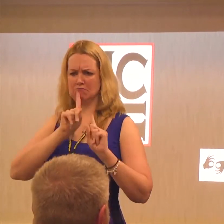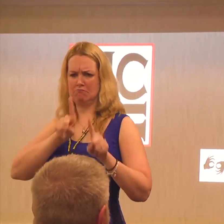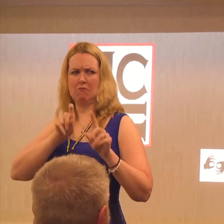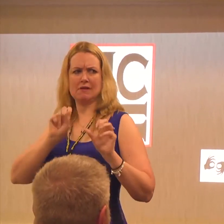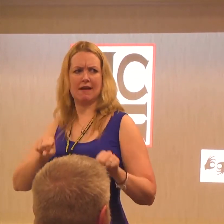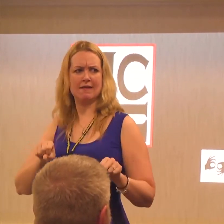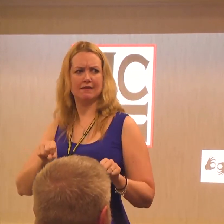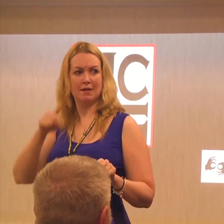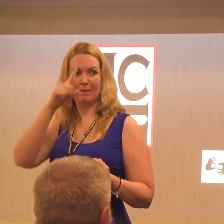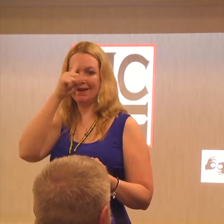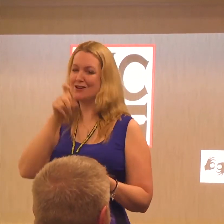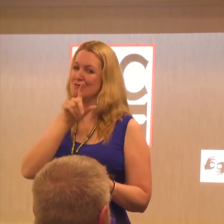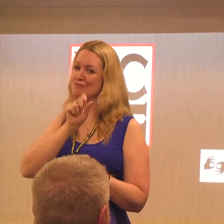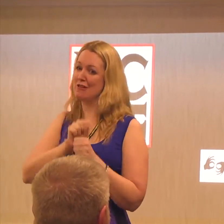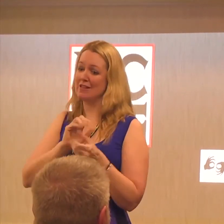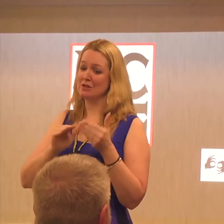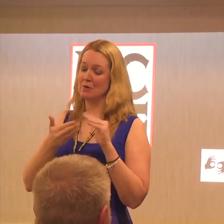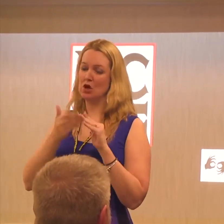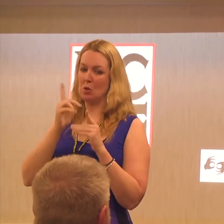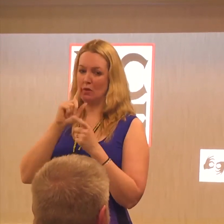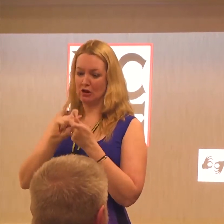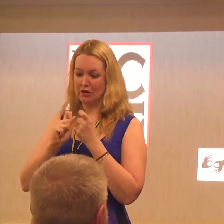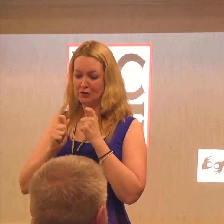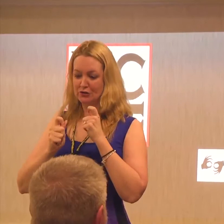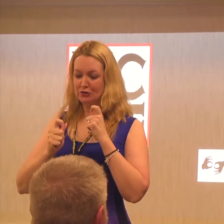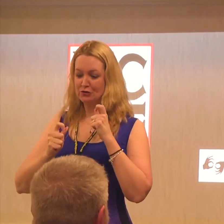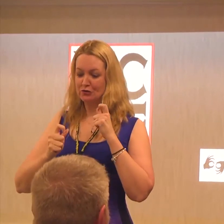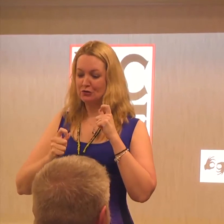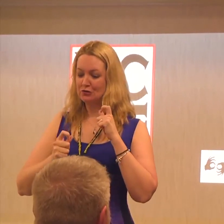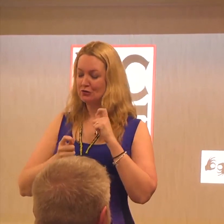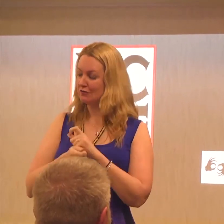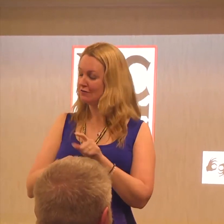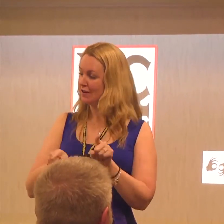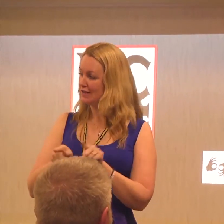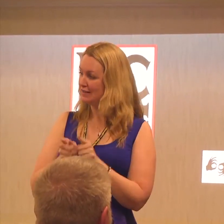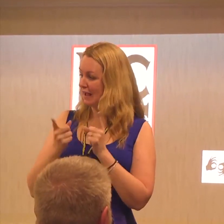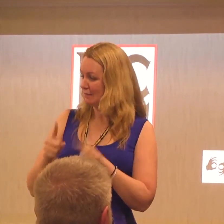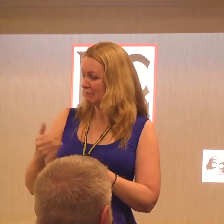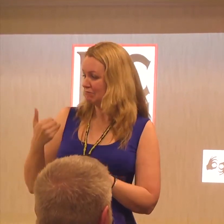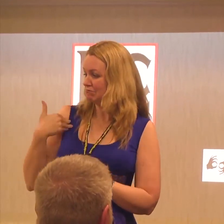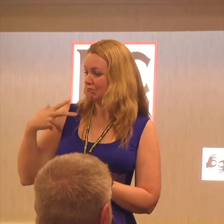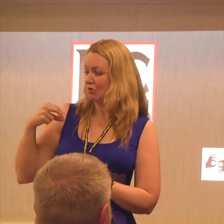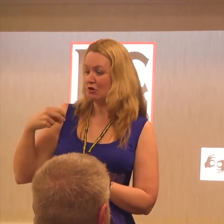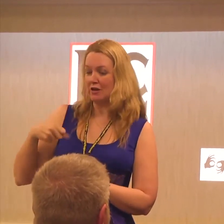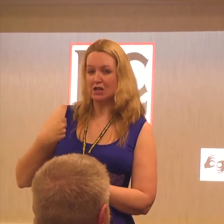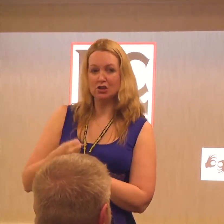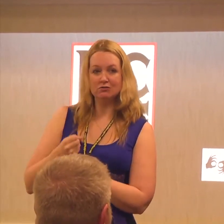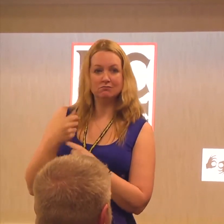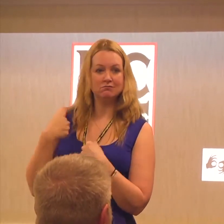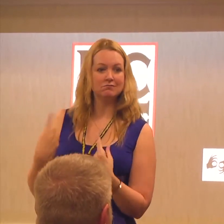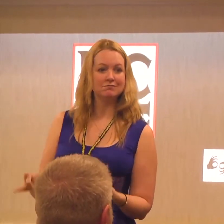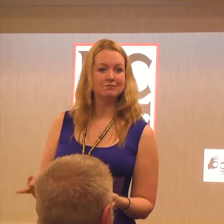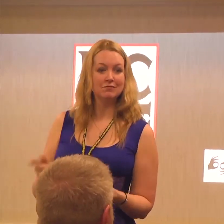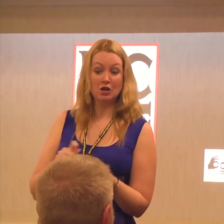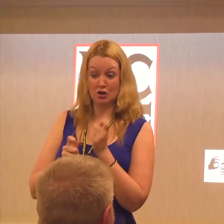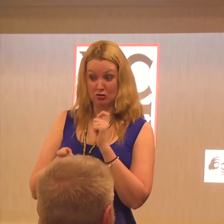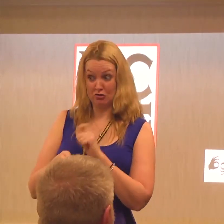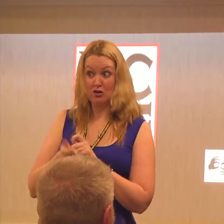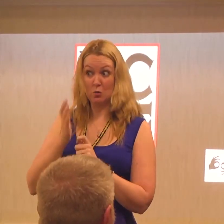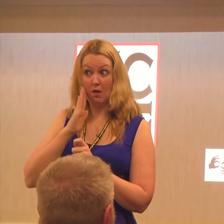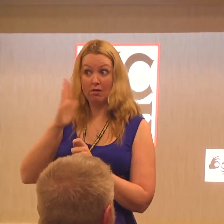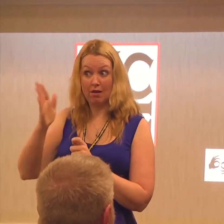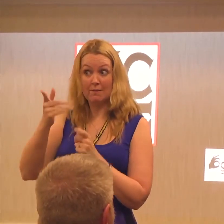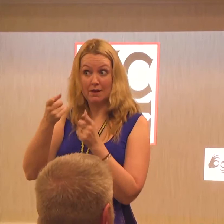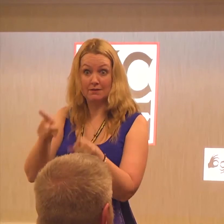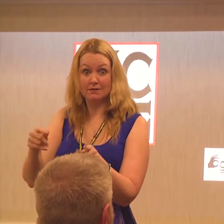Because invariably this community will be changing, as it has in the last 30 years. Change is coming, and it's